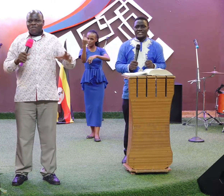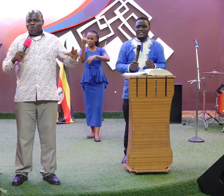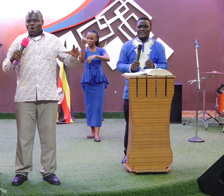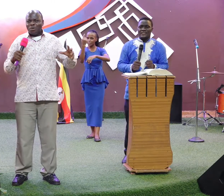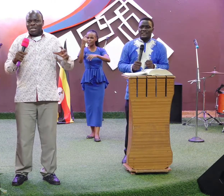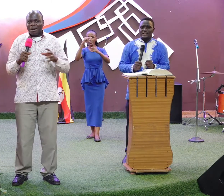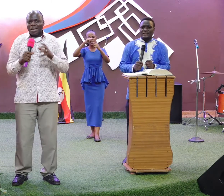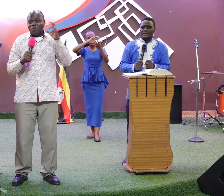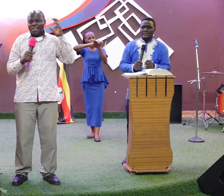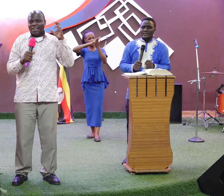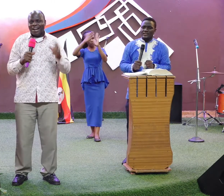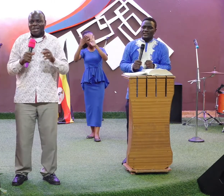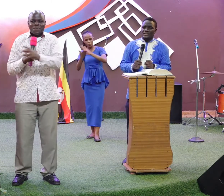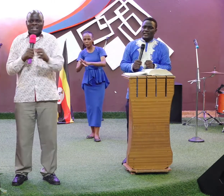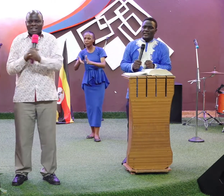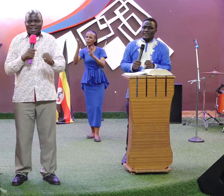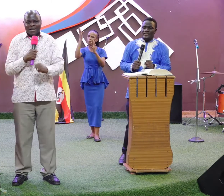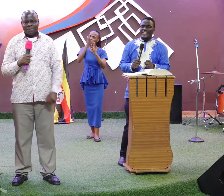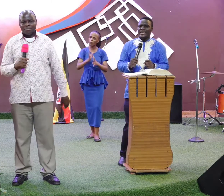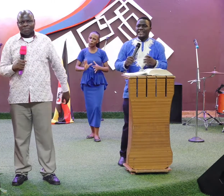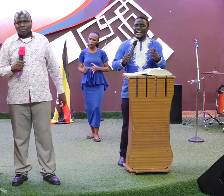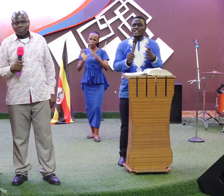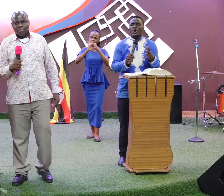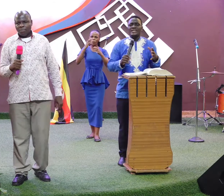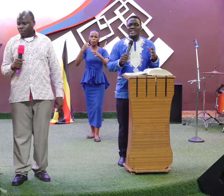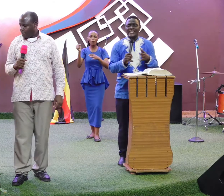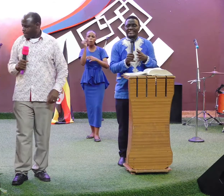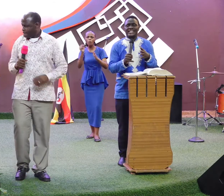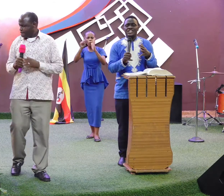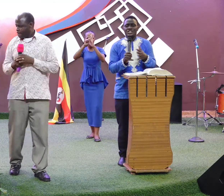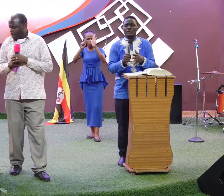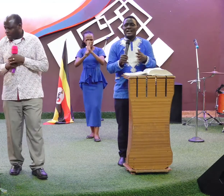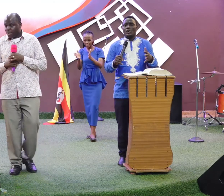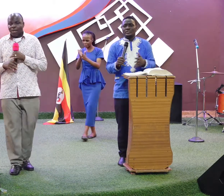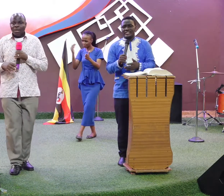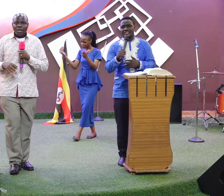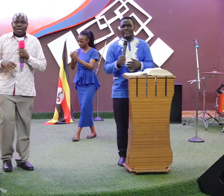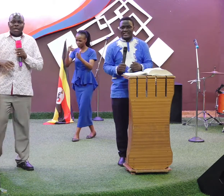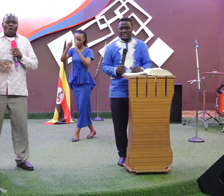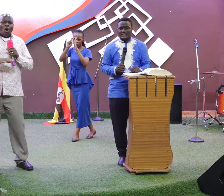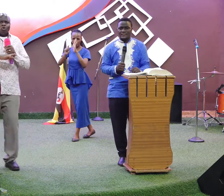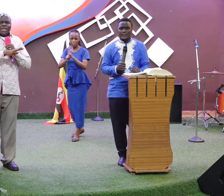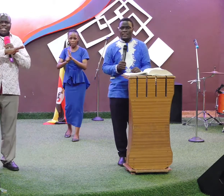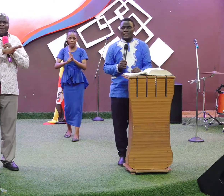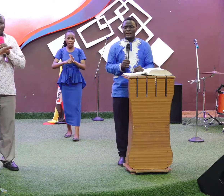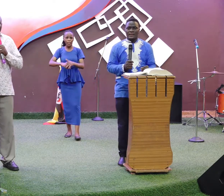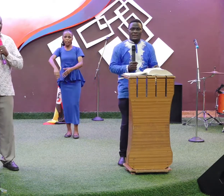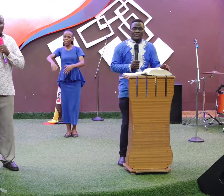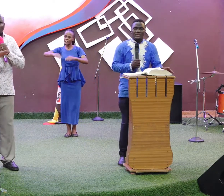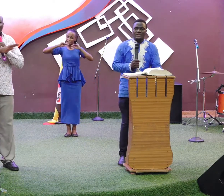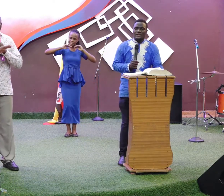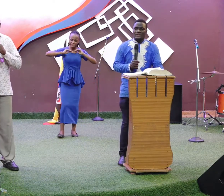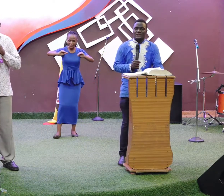round. Afuko omutabaganya w'endagaano empya n'enkadde. That he can connect the New and Old Testament. Okuyigiriza kwa